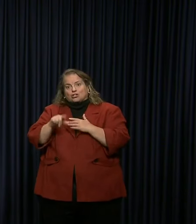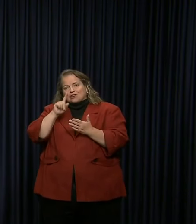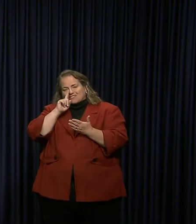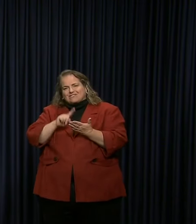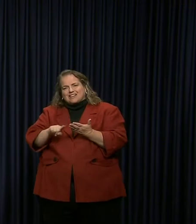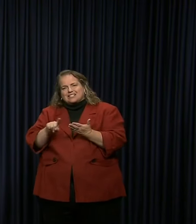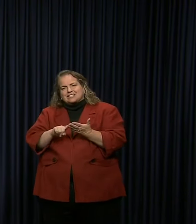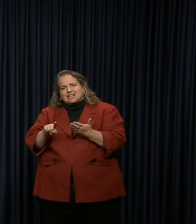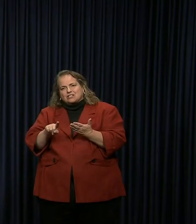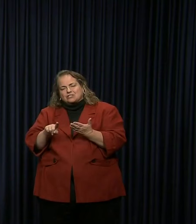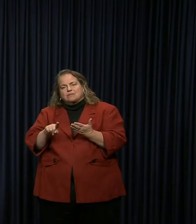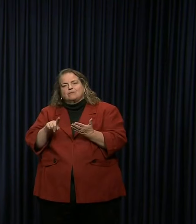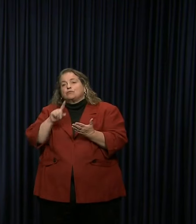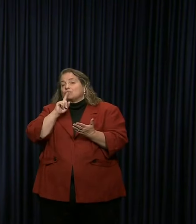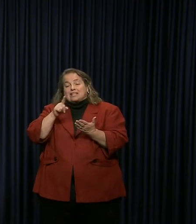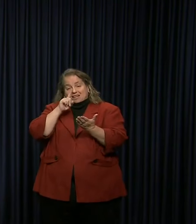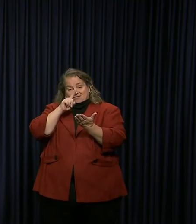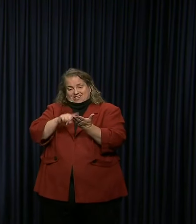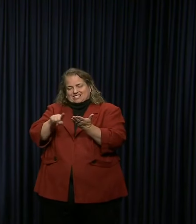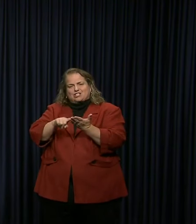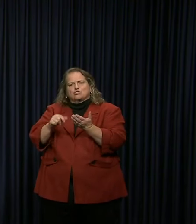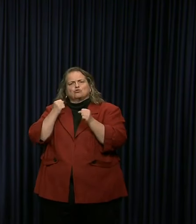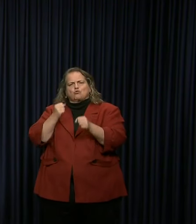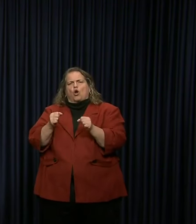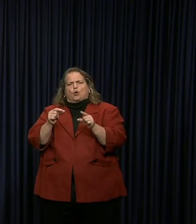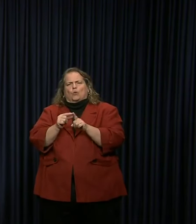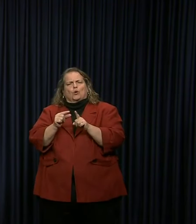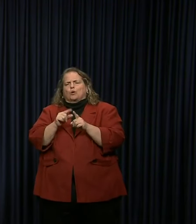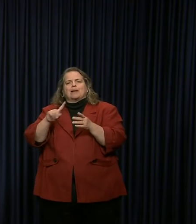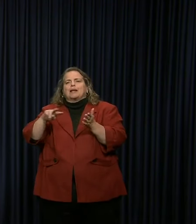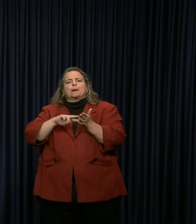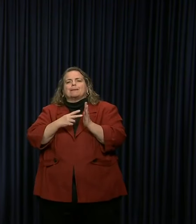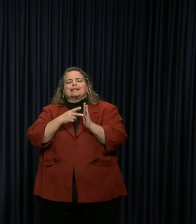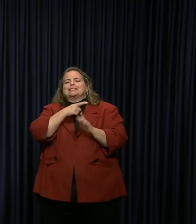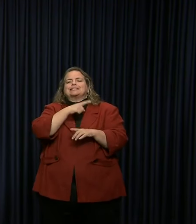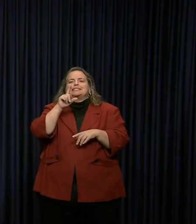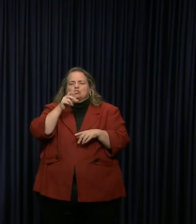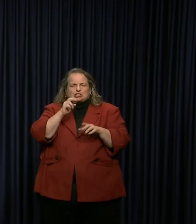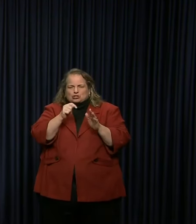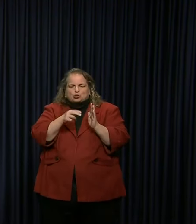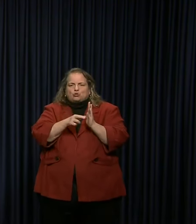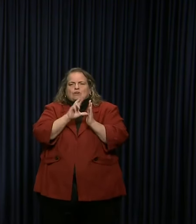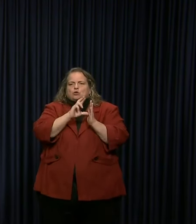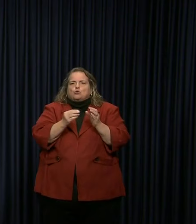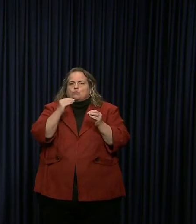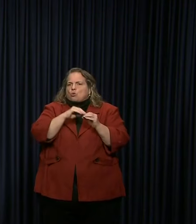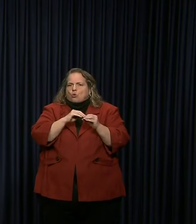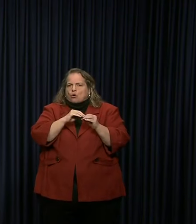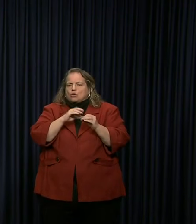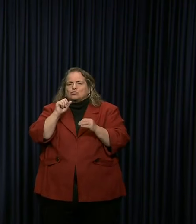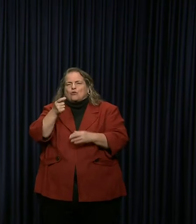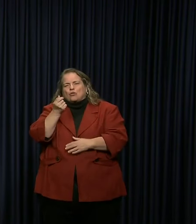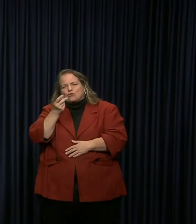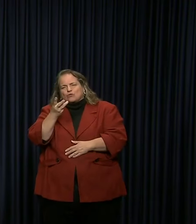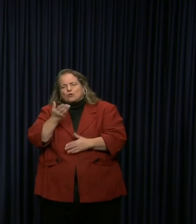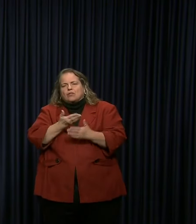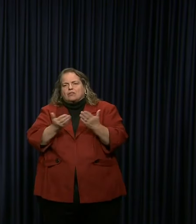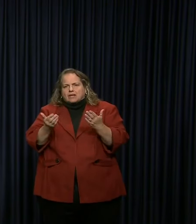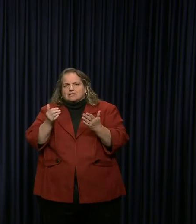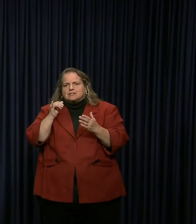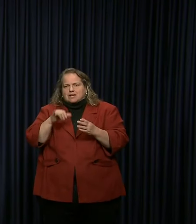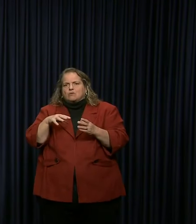investigation. And really, investigation is a strong word, but that just means it needs a little more review. And so there's a few things that come